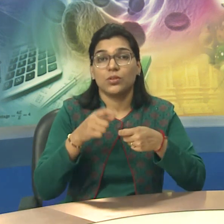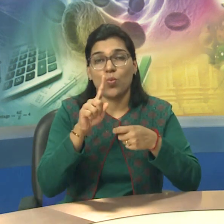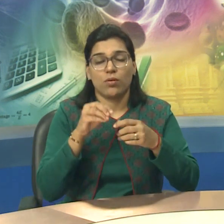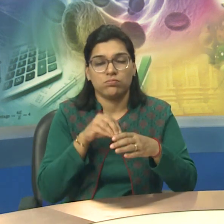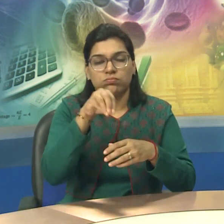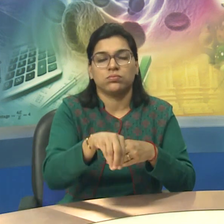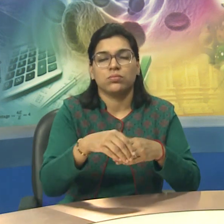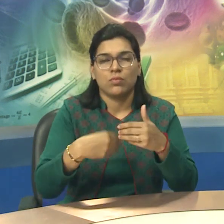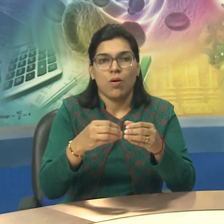Expand,